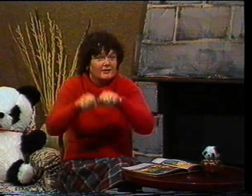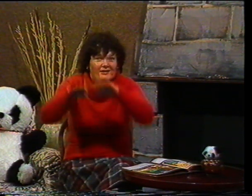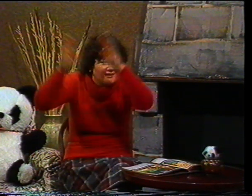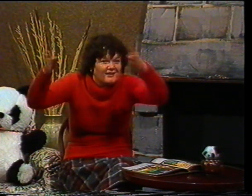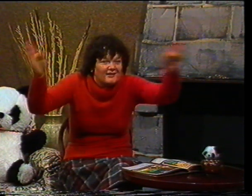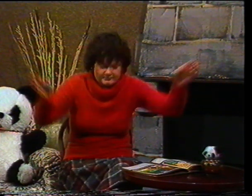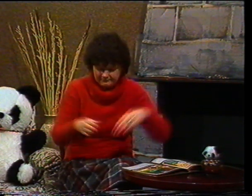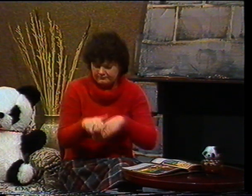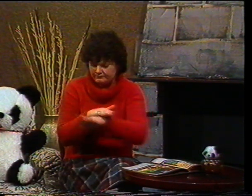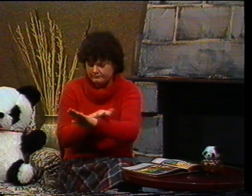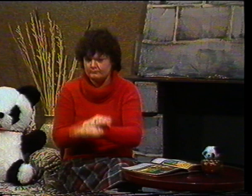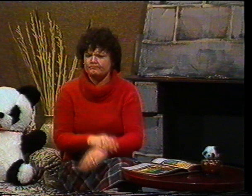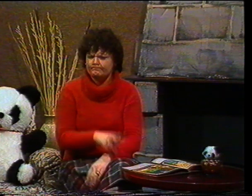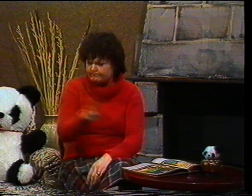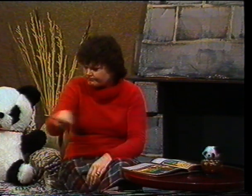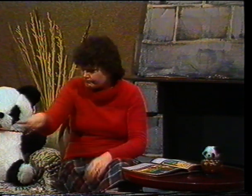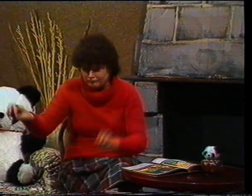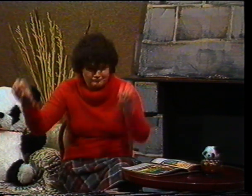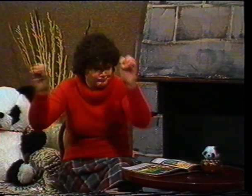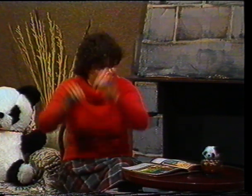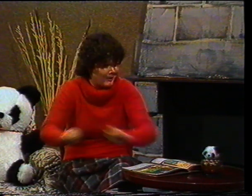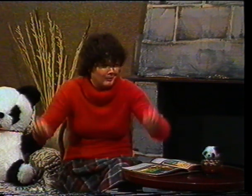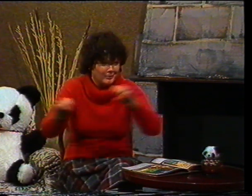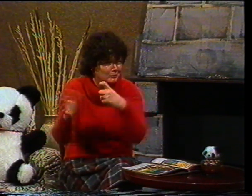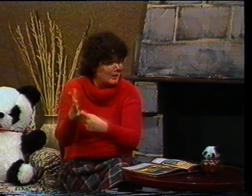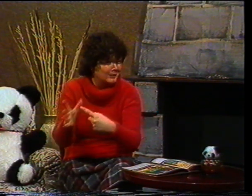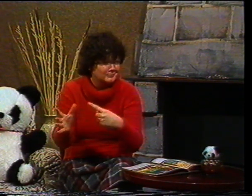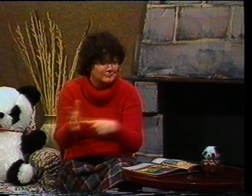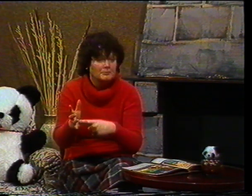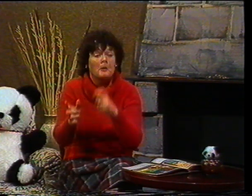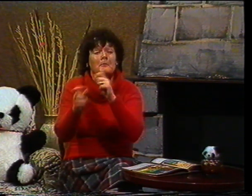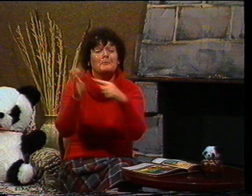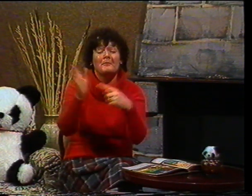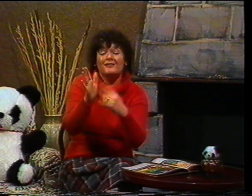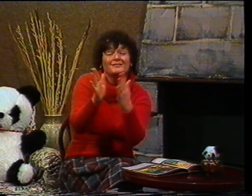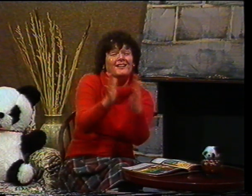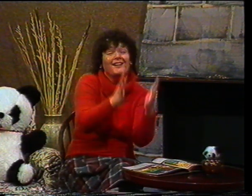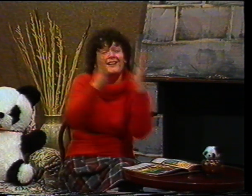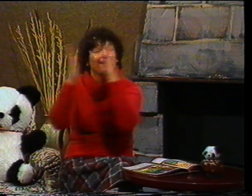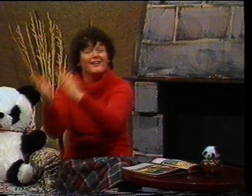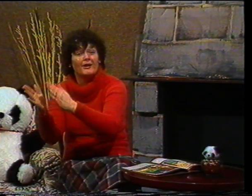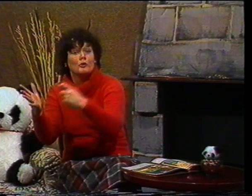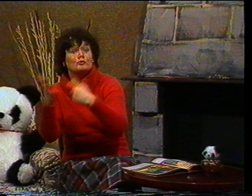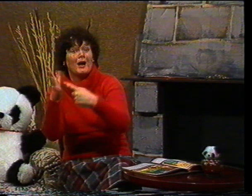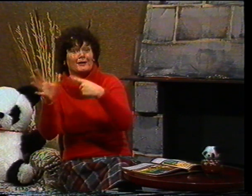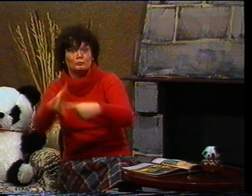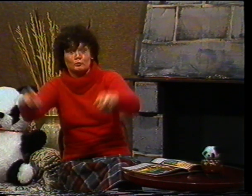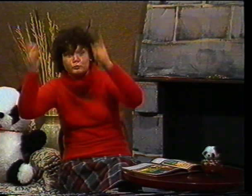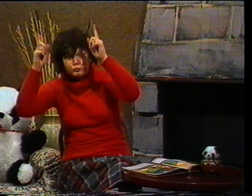he went into the barn. And he looked around. There's no sign of the rats. But the